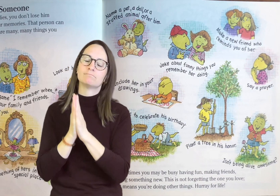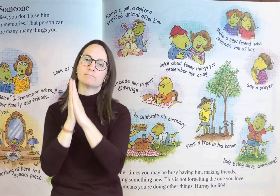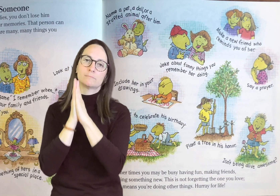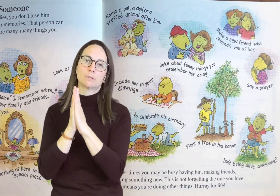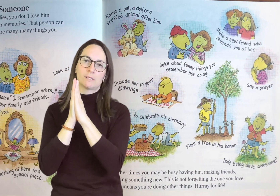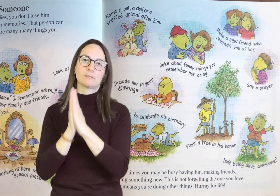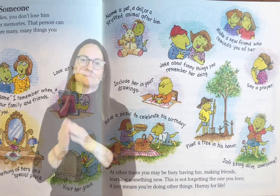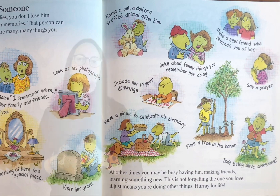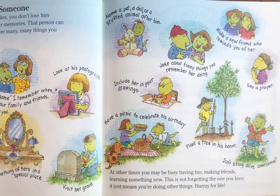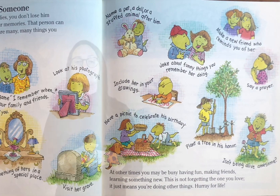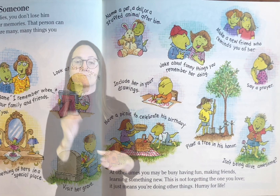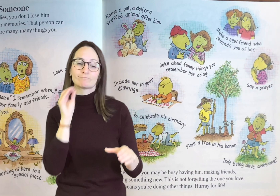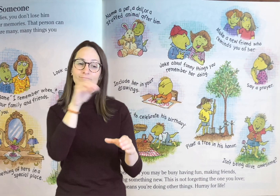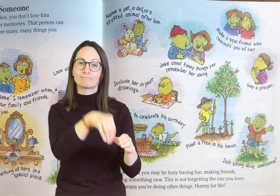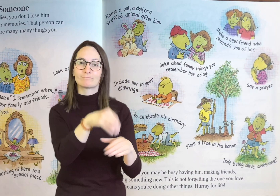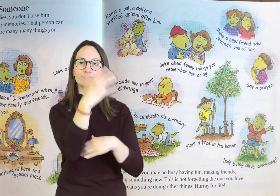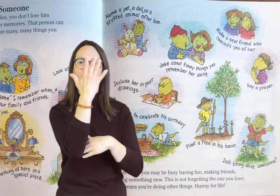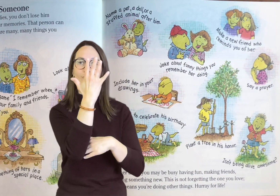Say a prayer.